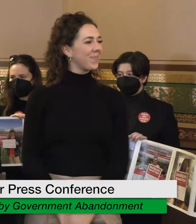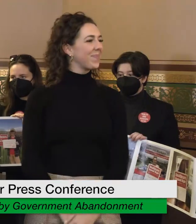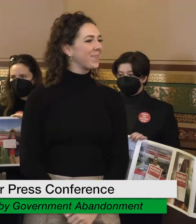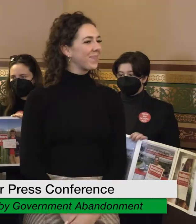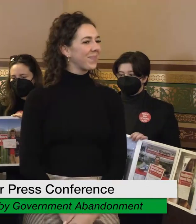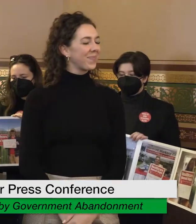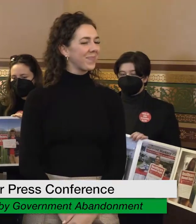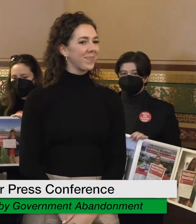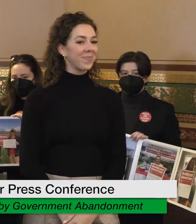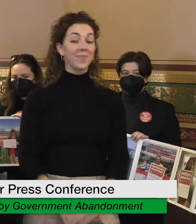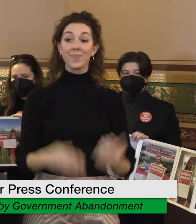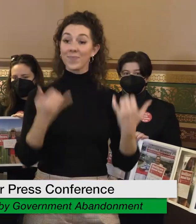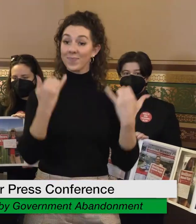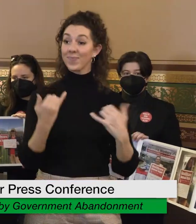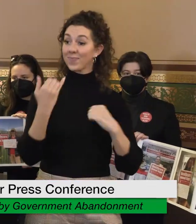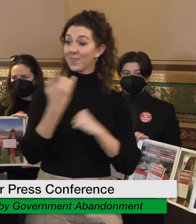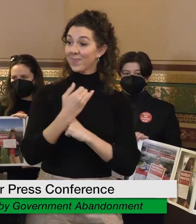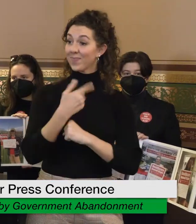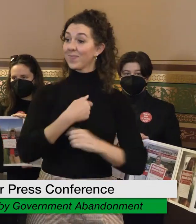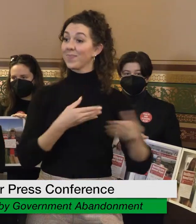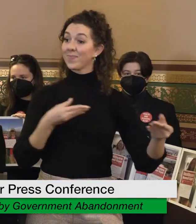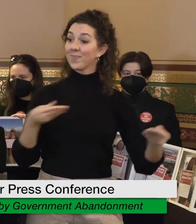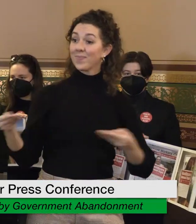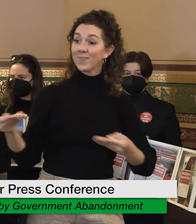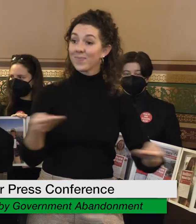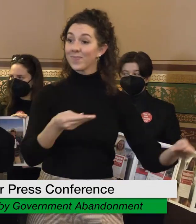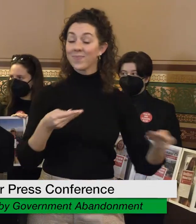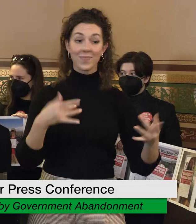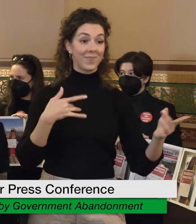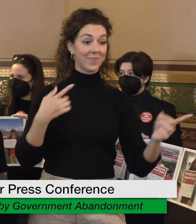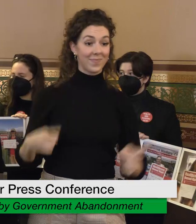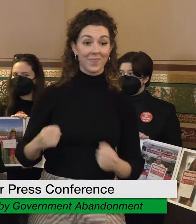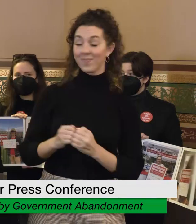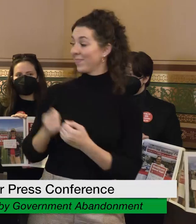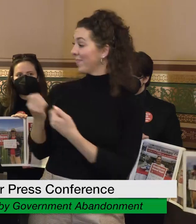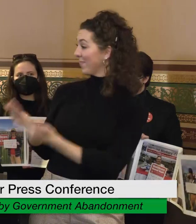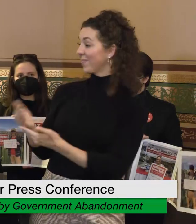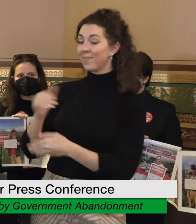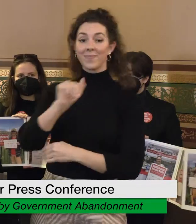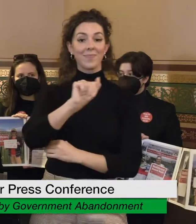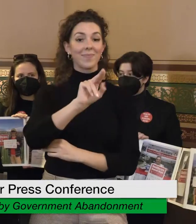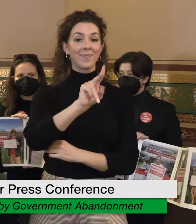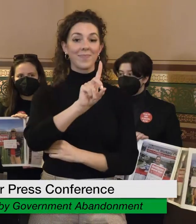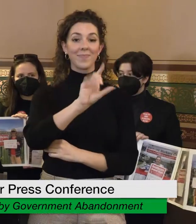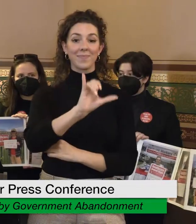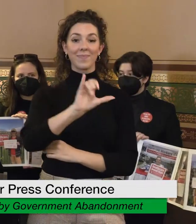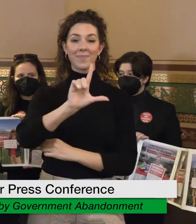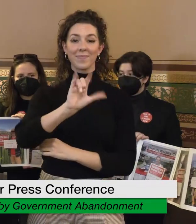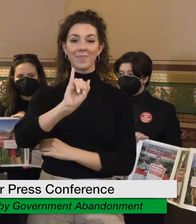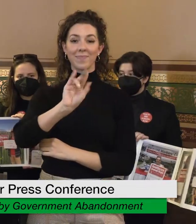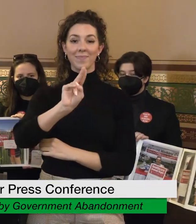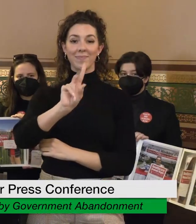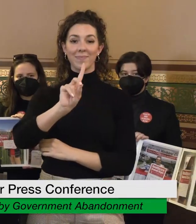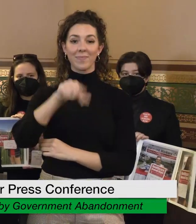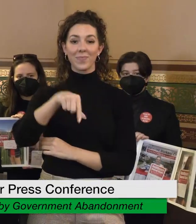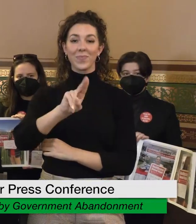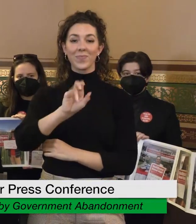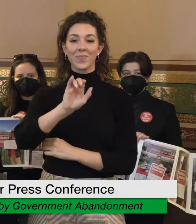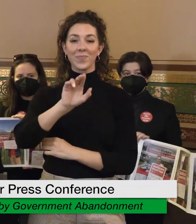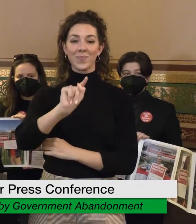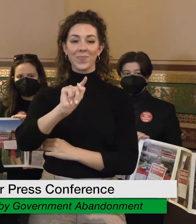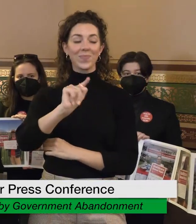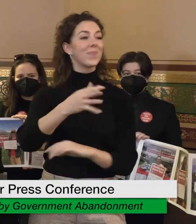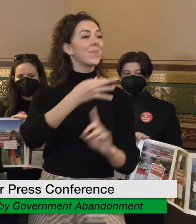I will be moderating this press event today with Andy Lindquist. We'll share some remarks, hear from a number